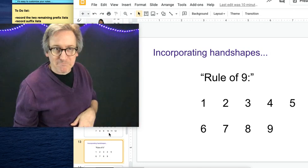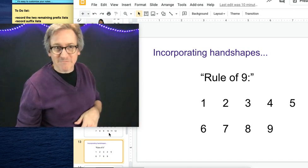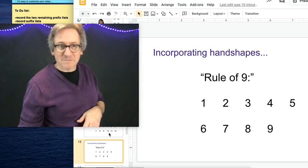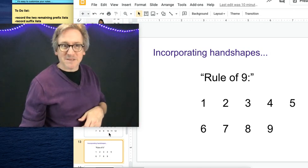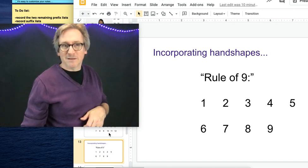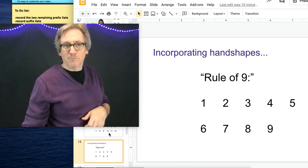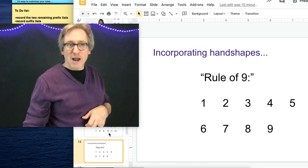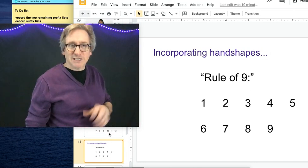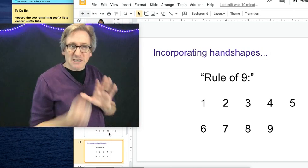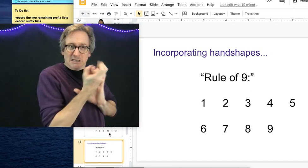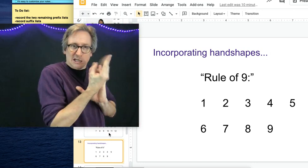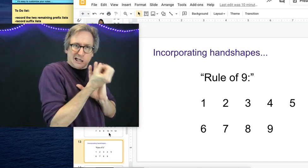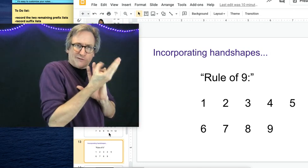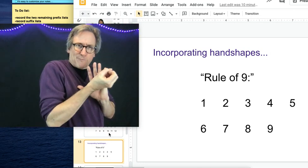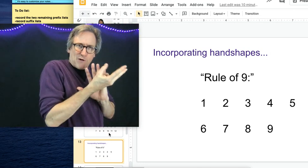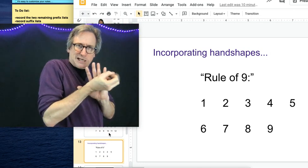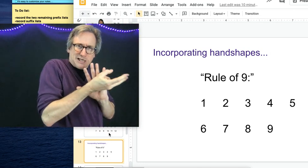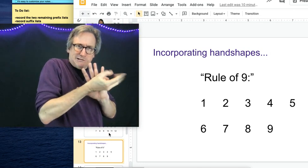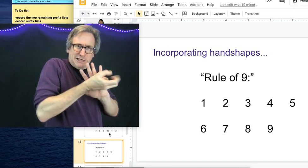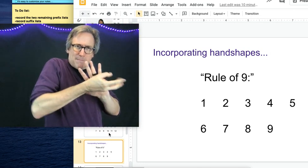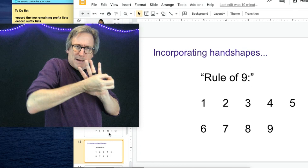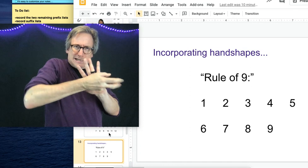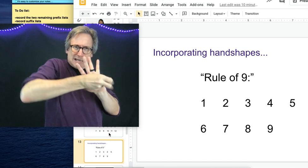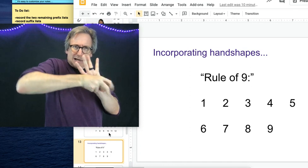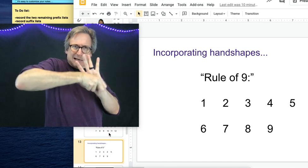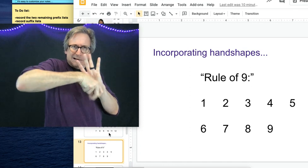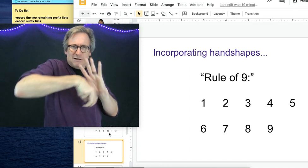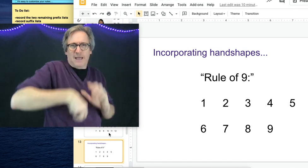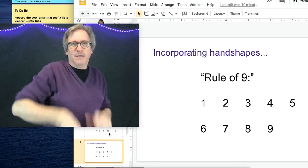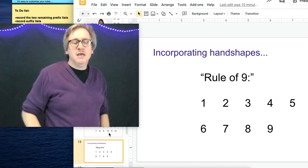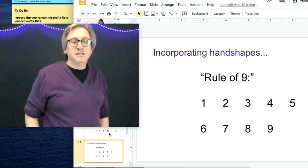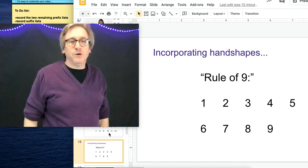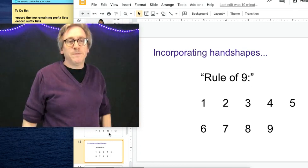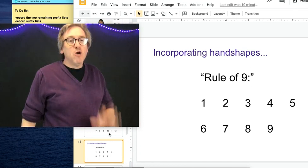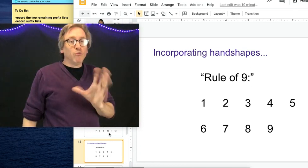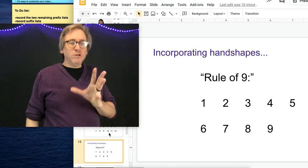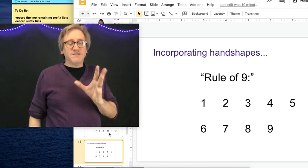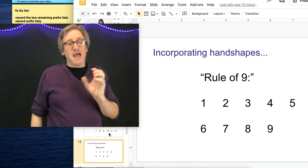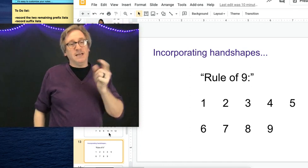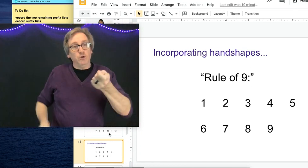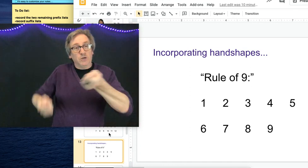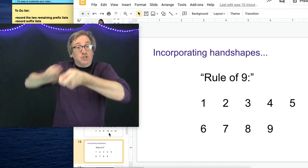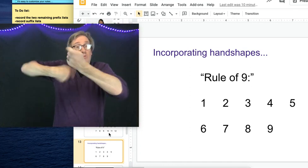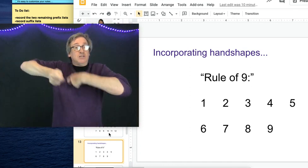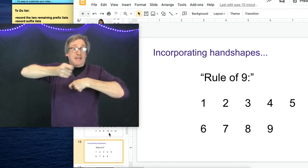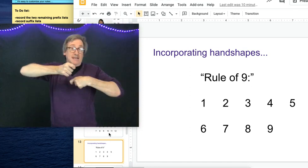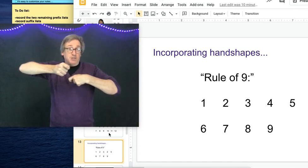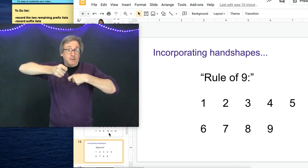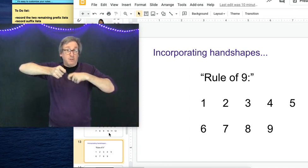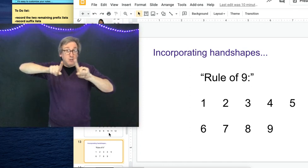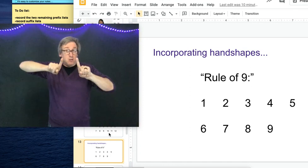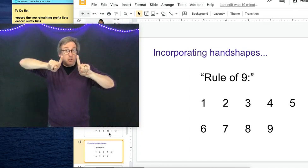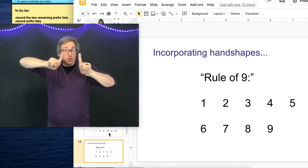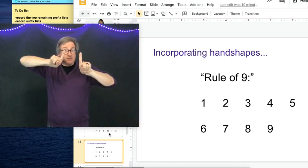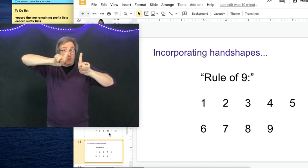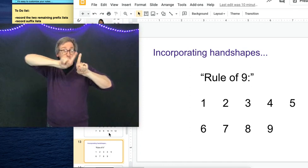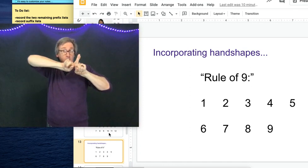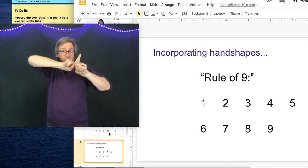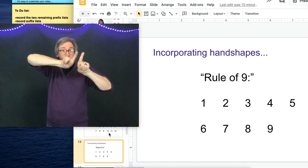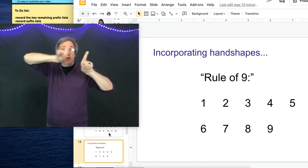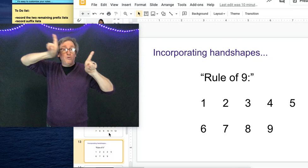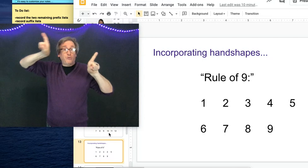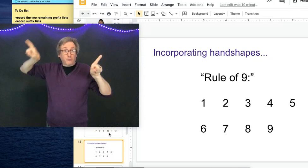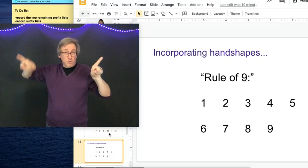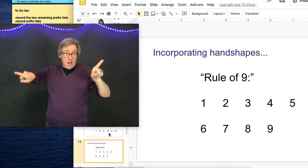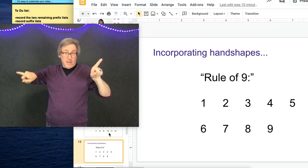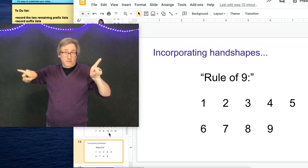him. Brexit. This is for Brexit, you bastard. Okay, so rule of 9, you can switch out the hand shape using